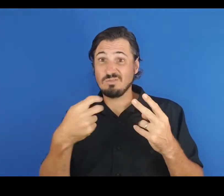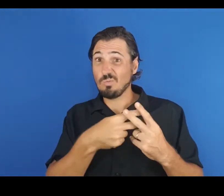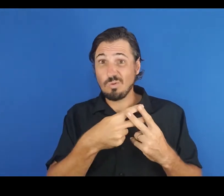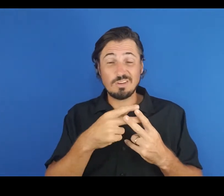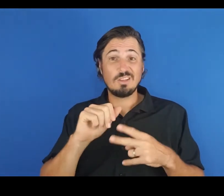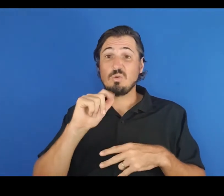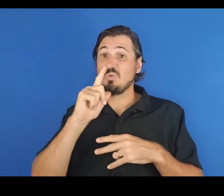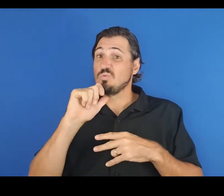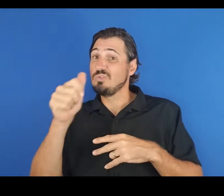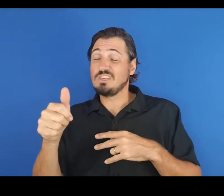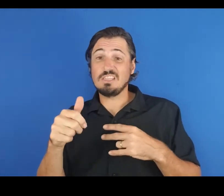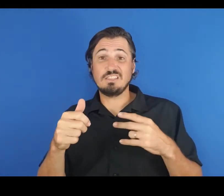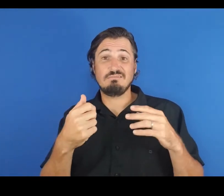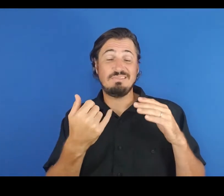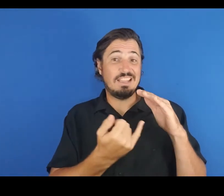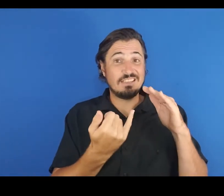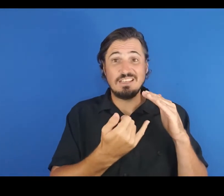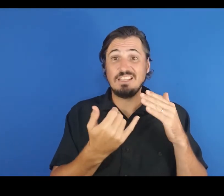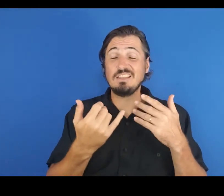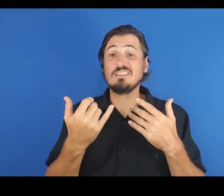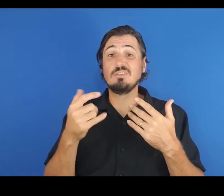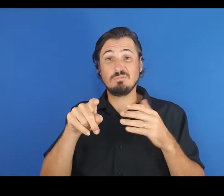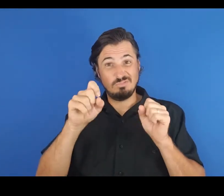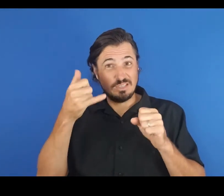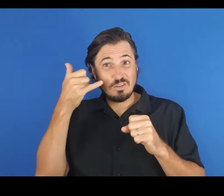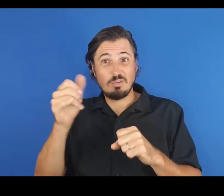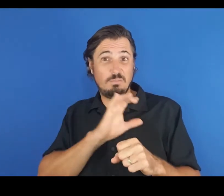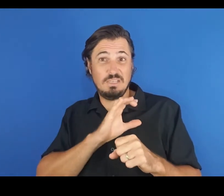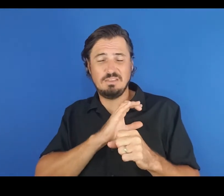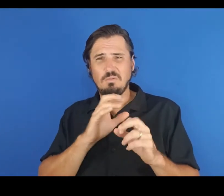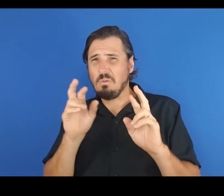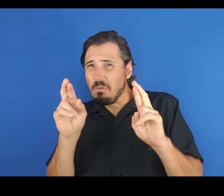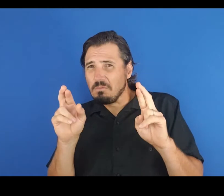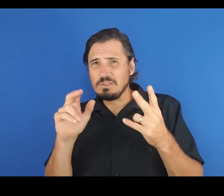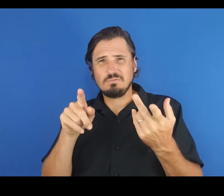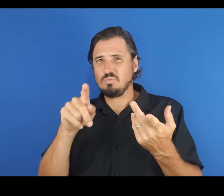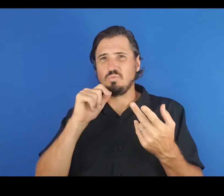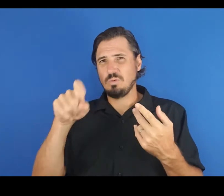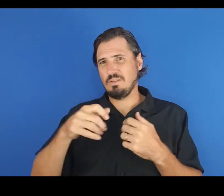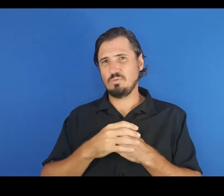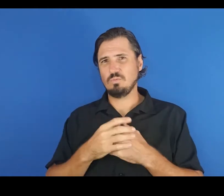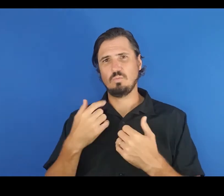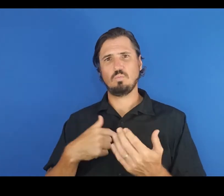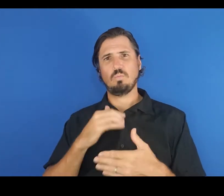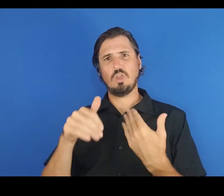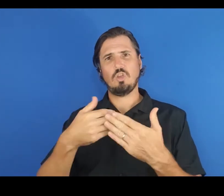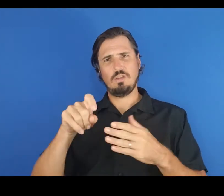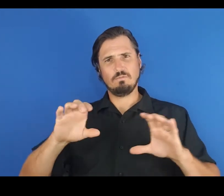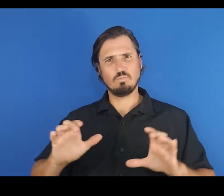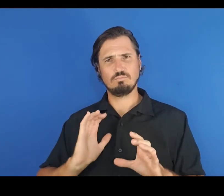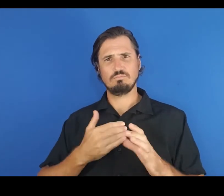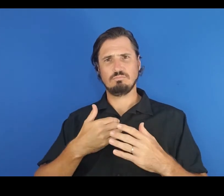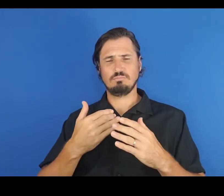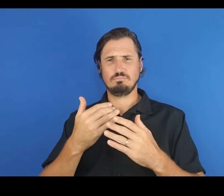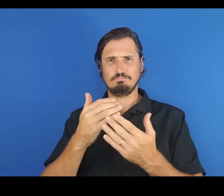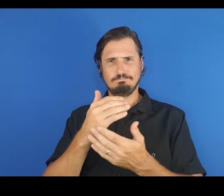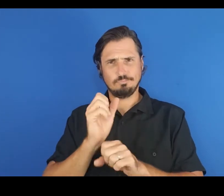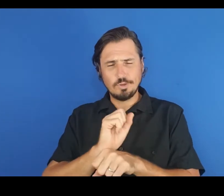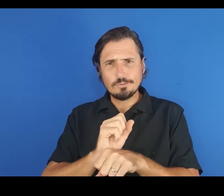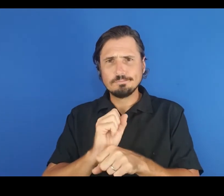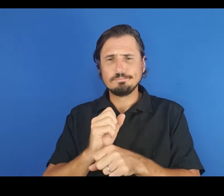isolation, you can call the Kauai Police Department. But we hope that is not necessary. We all need to do our part